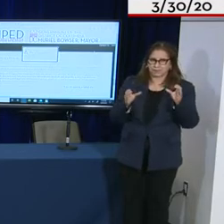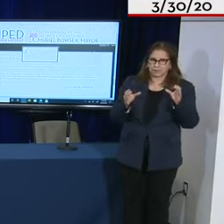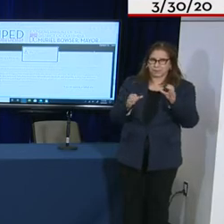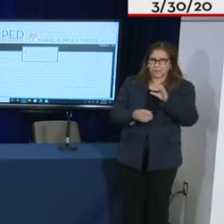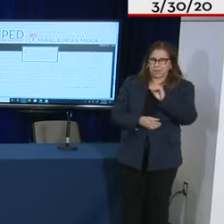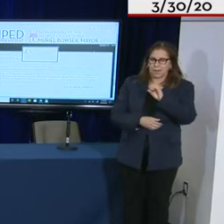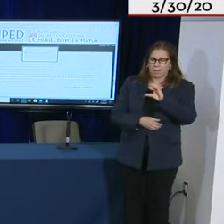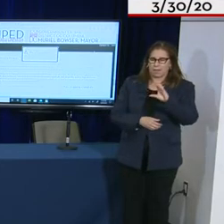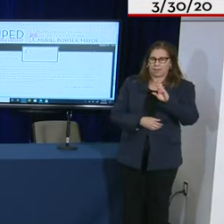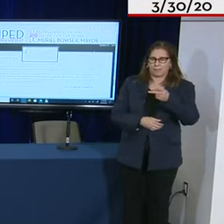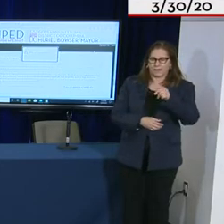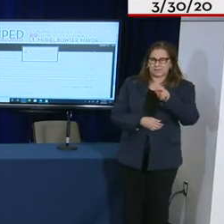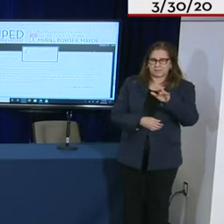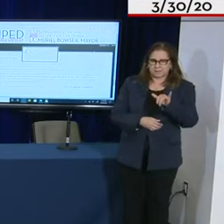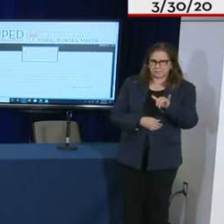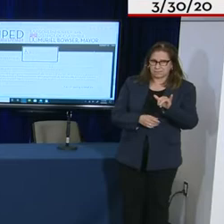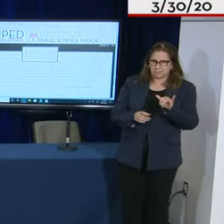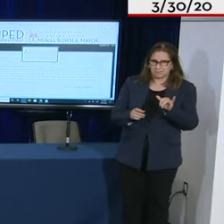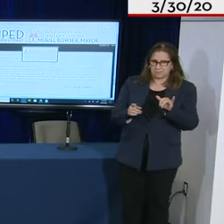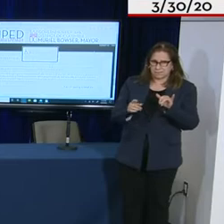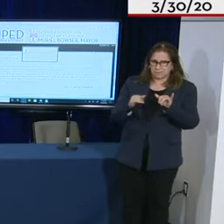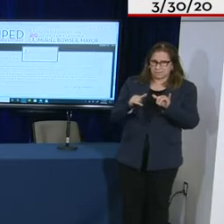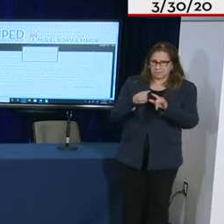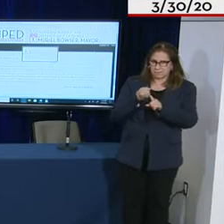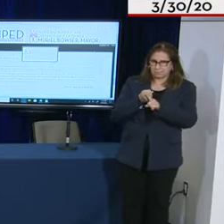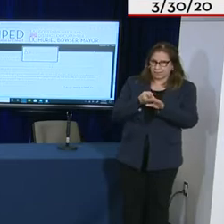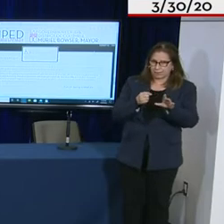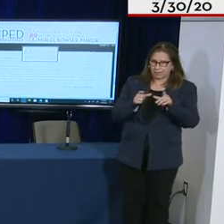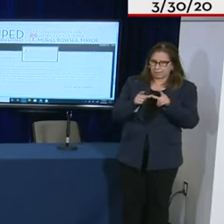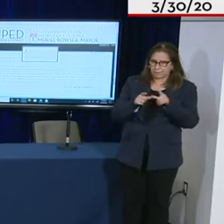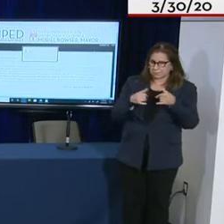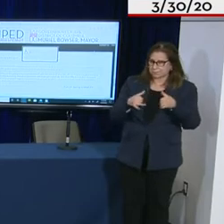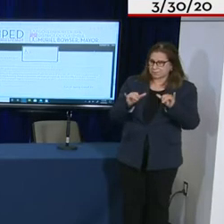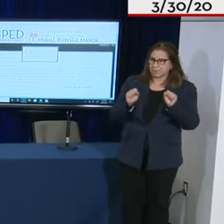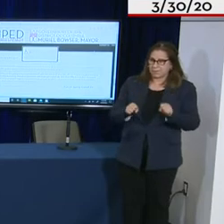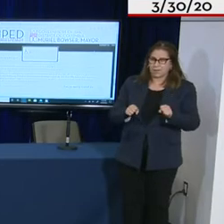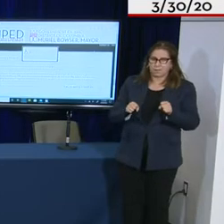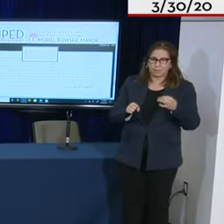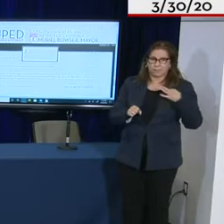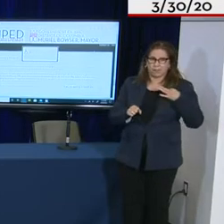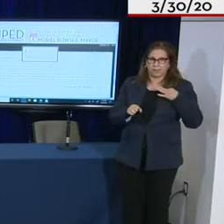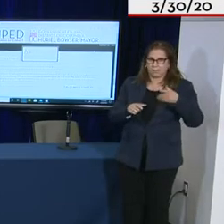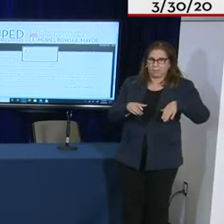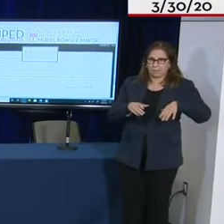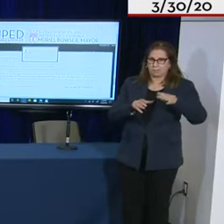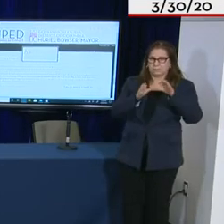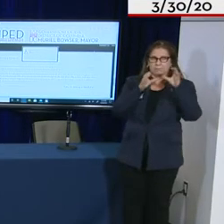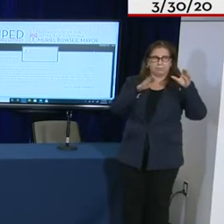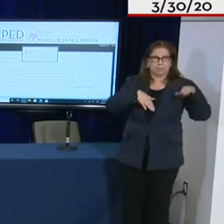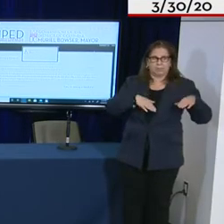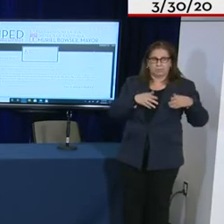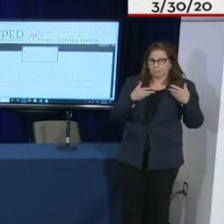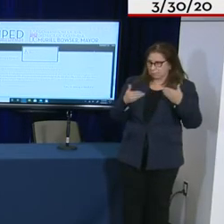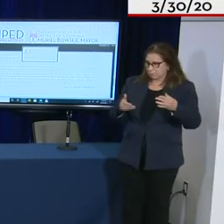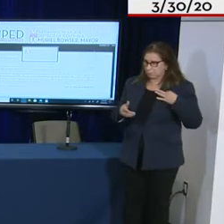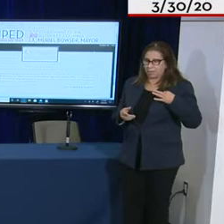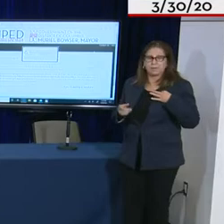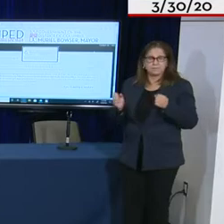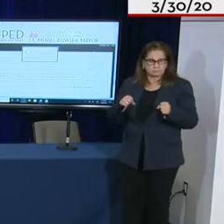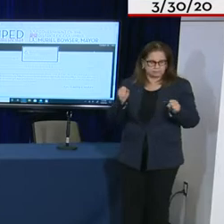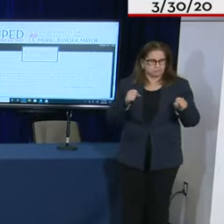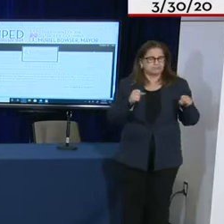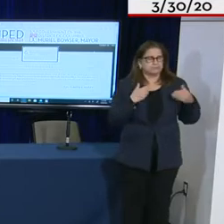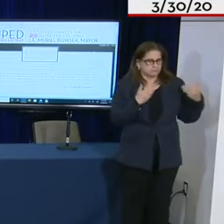still apply? That business should still be able to apply. We do not require that you have a business license. That's not asked